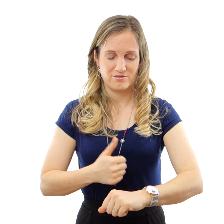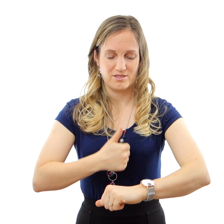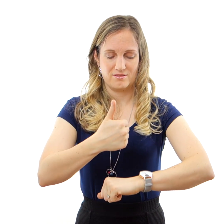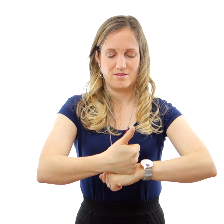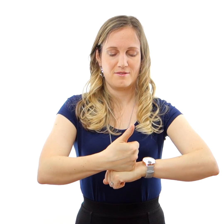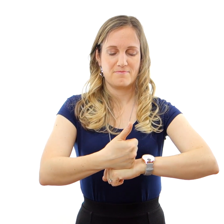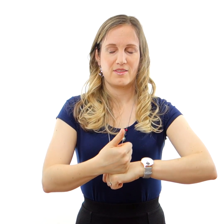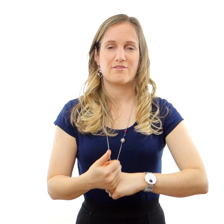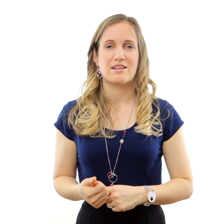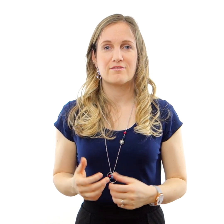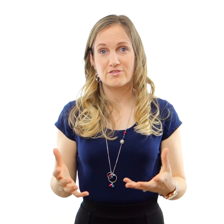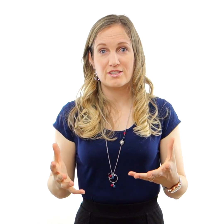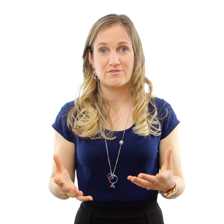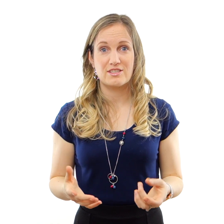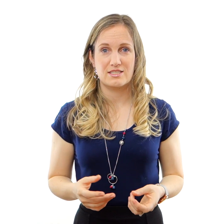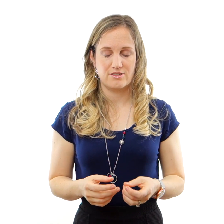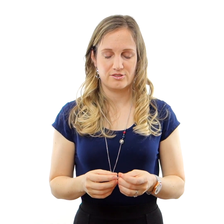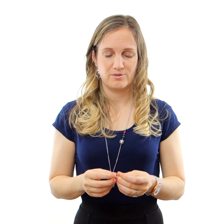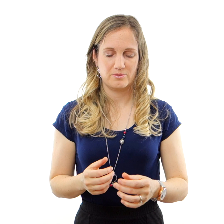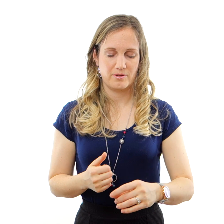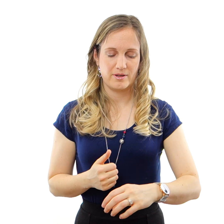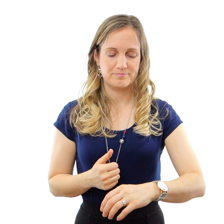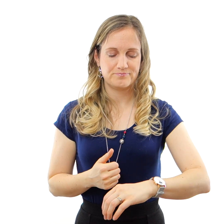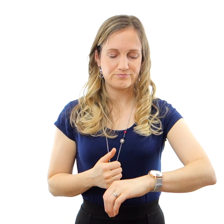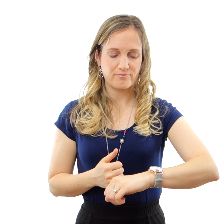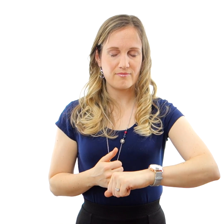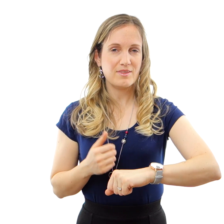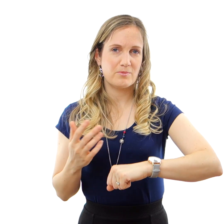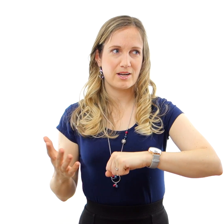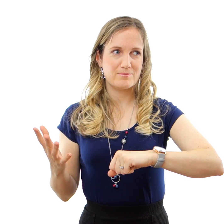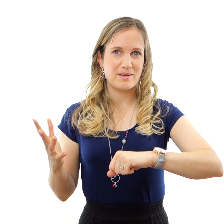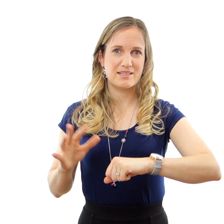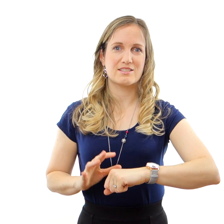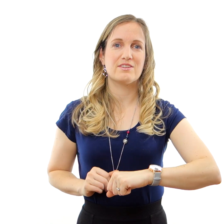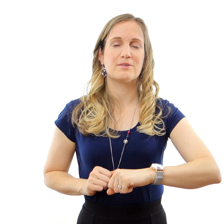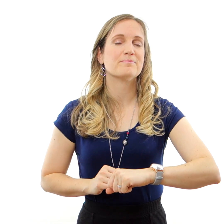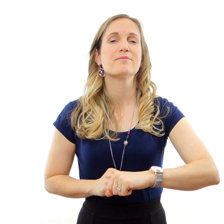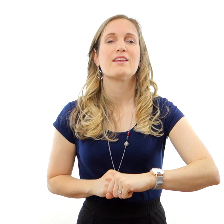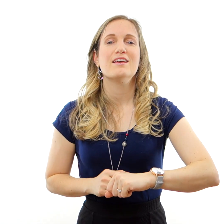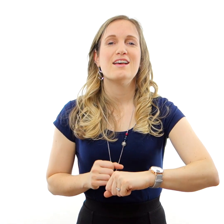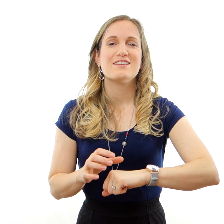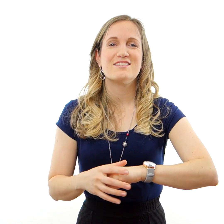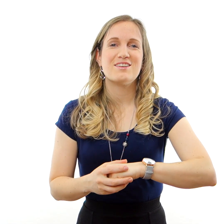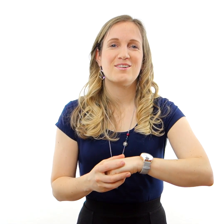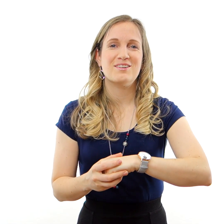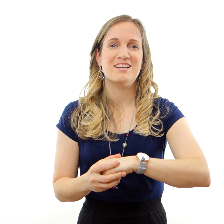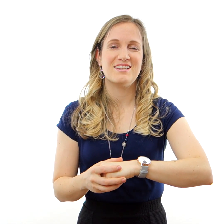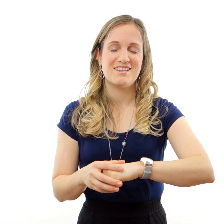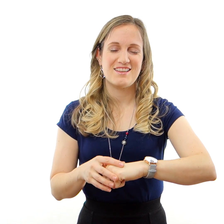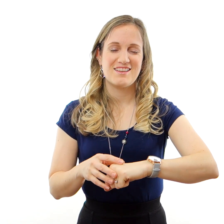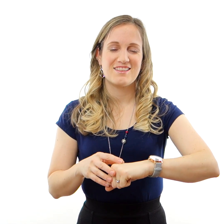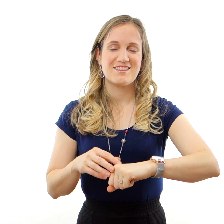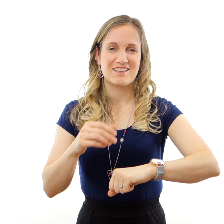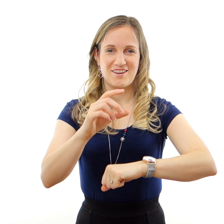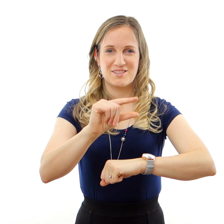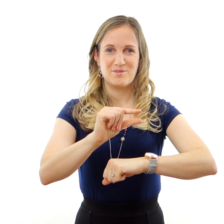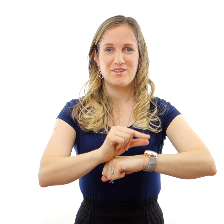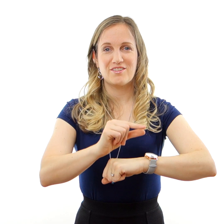restoration, right? For this year, 2021, when I'm making this video. So the gospel, I've already